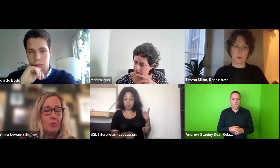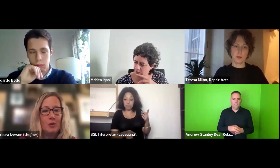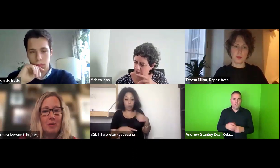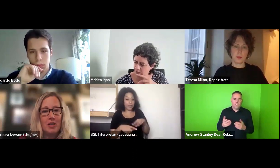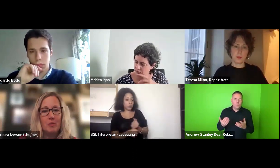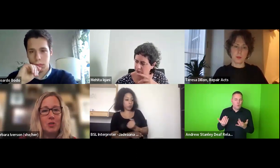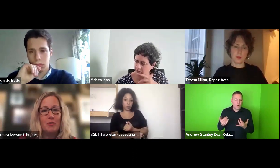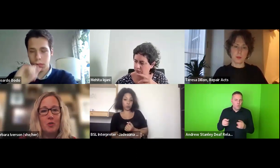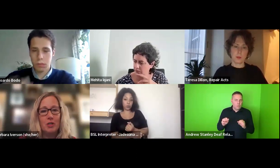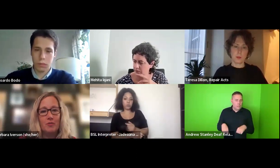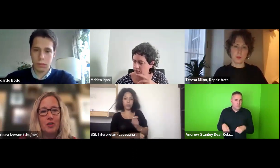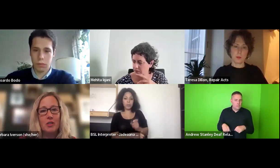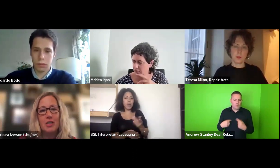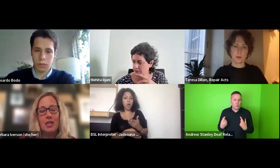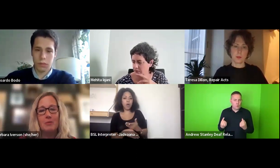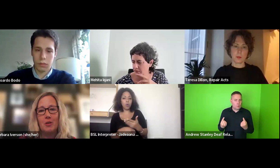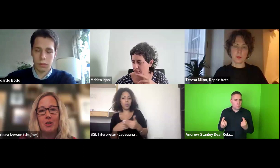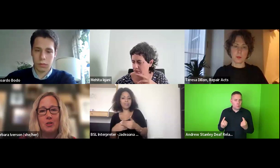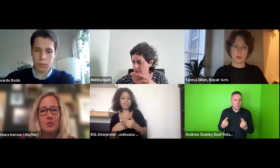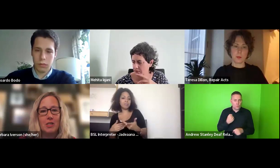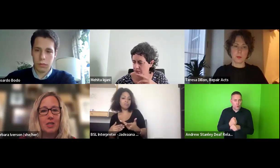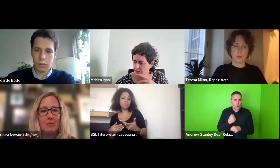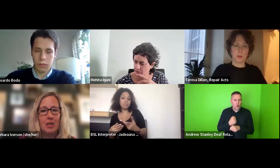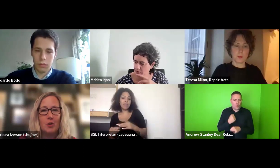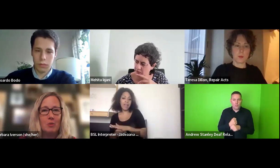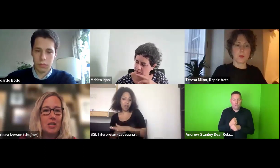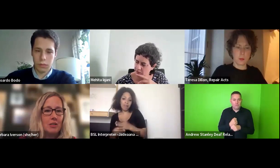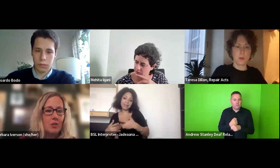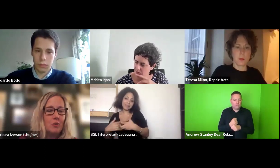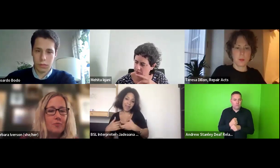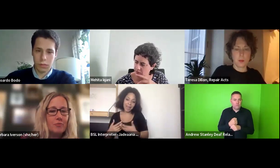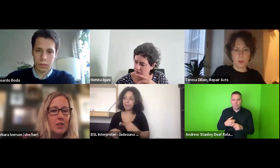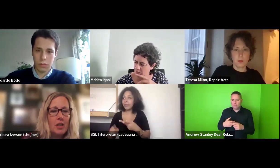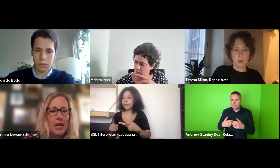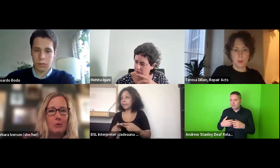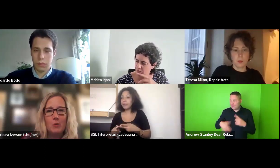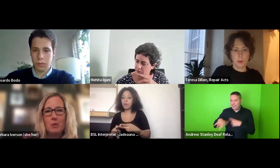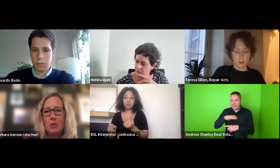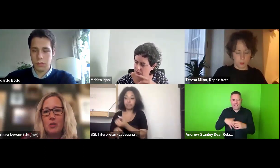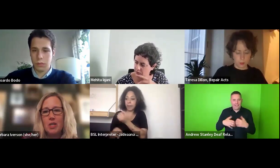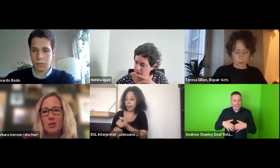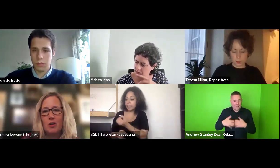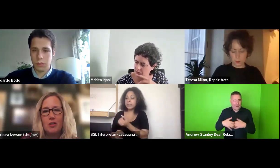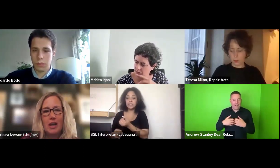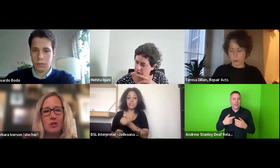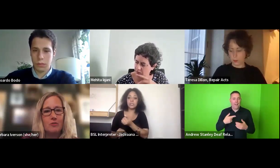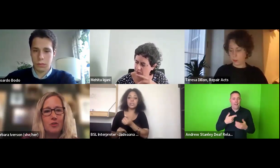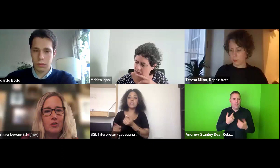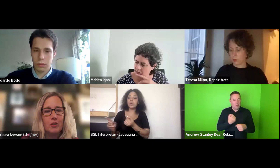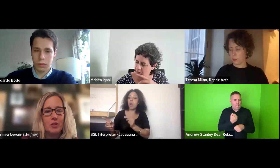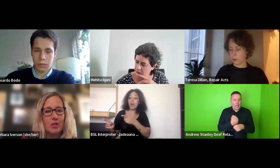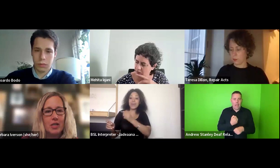now? Eduardo, I'm going to come to you first, and then I'm going to go to Teresa, and then I'm going to go to Mihita. So Eduardo, what would you say is a call to